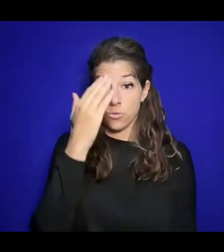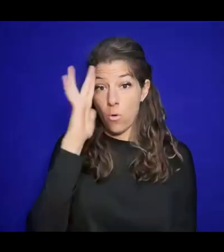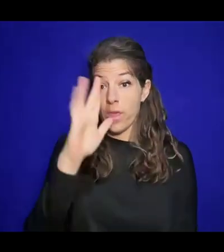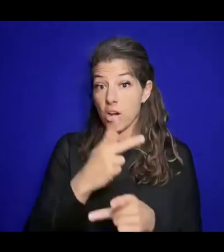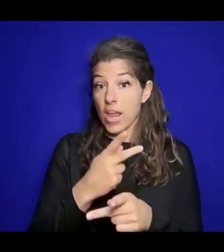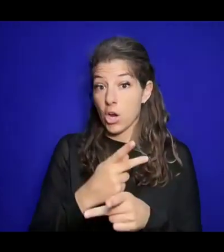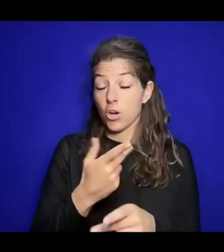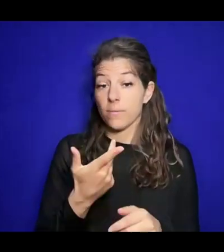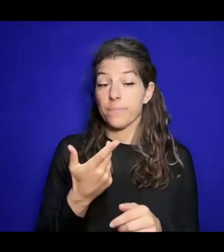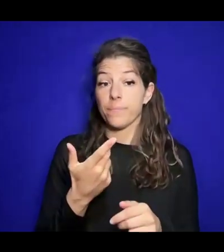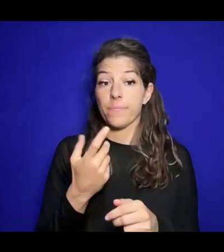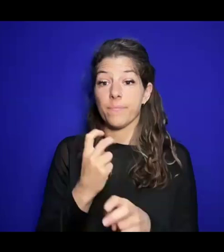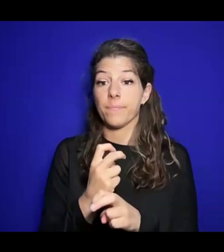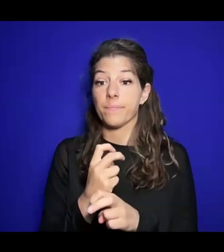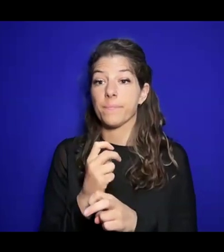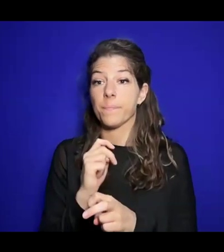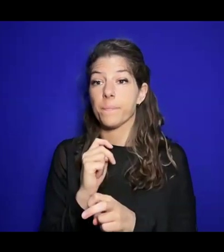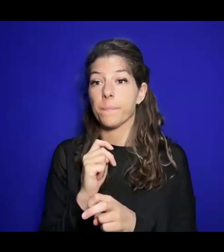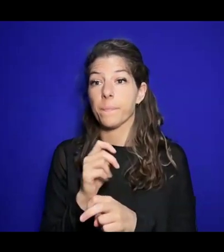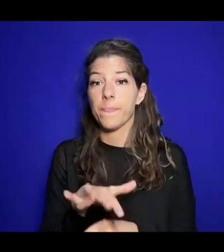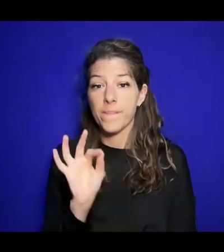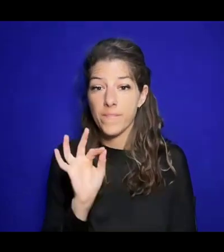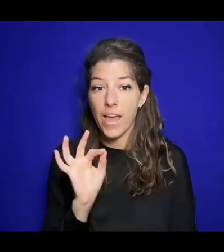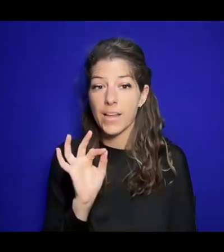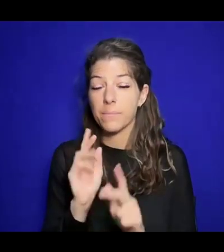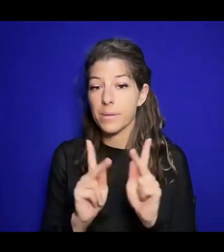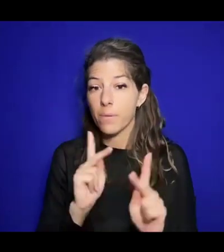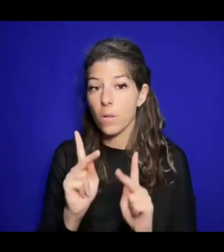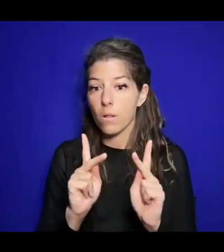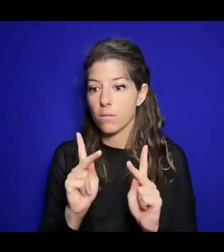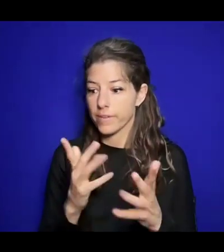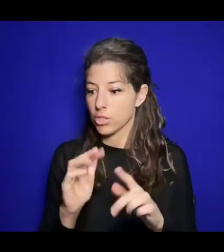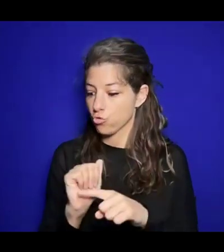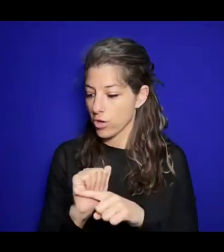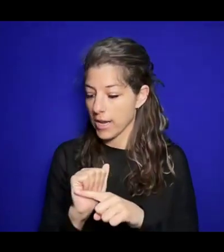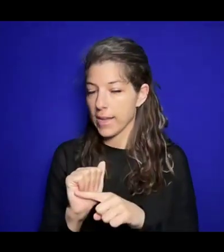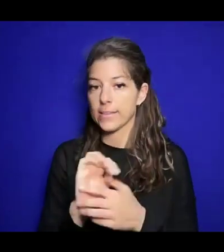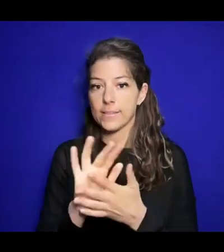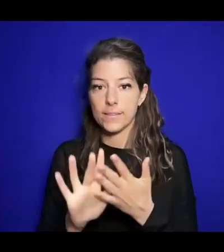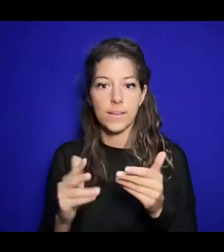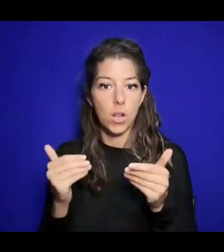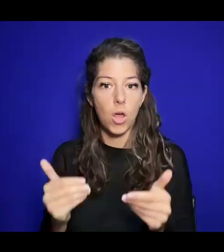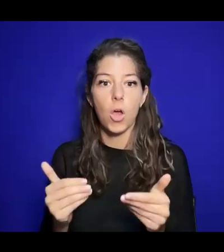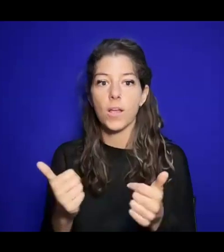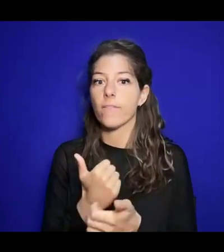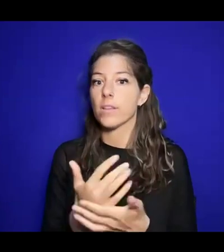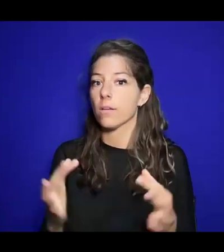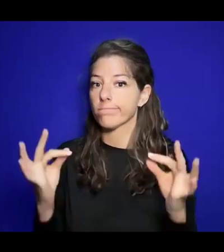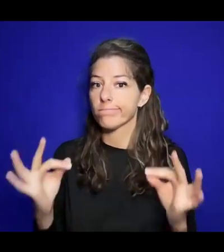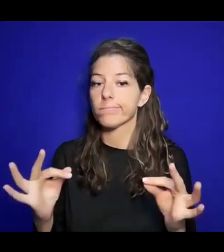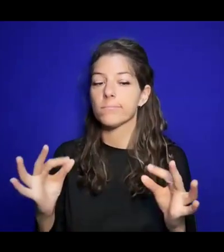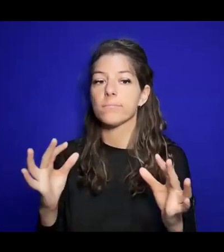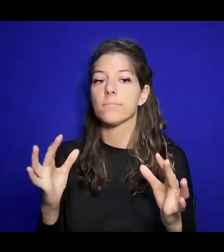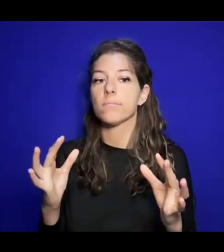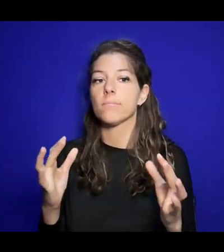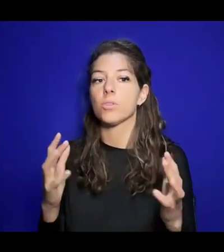is. It's hard to find individuals once you get them trained and you get along and everything's going fine. You